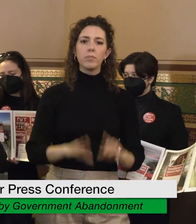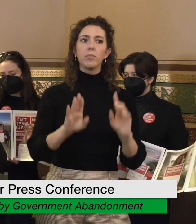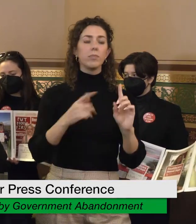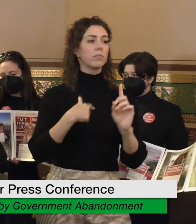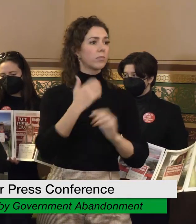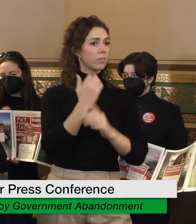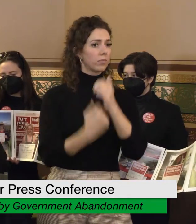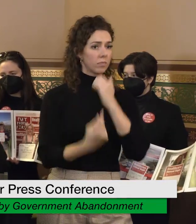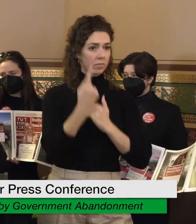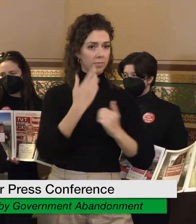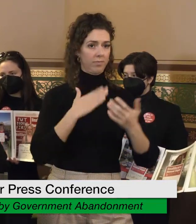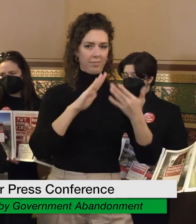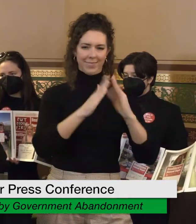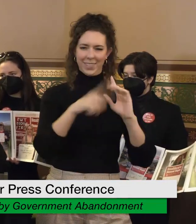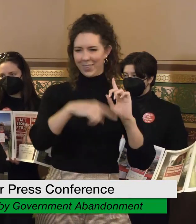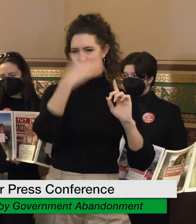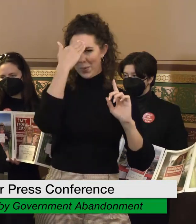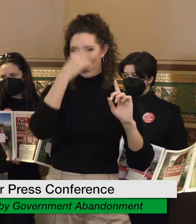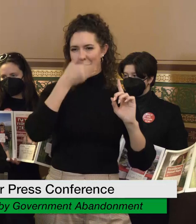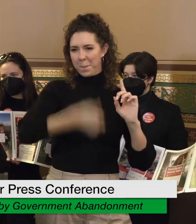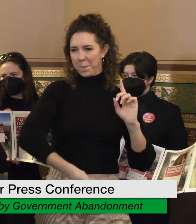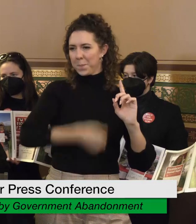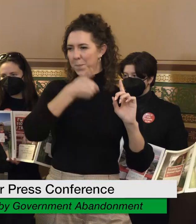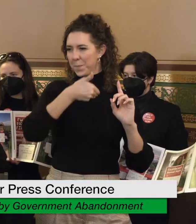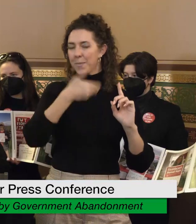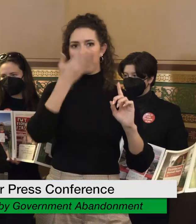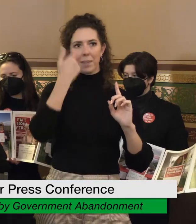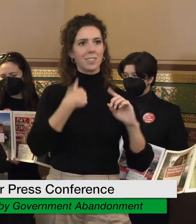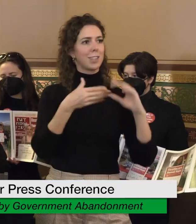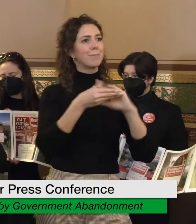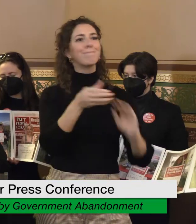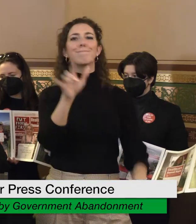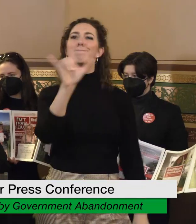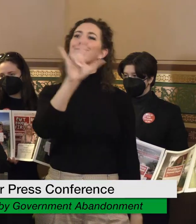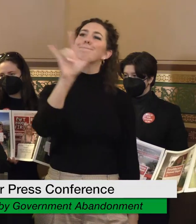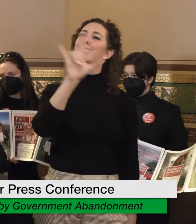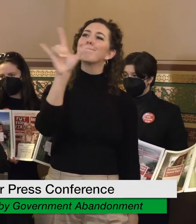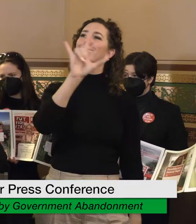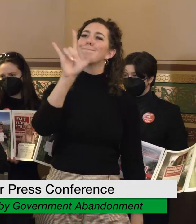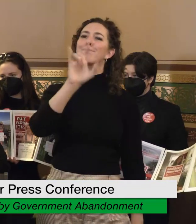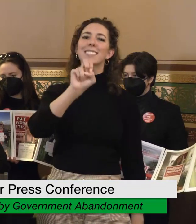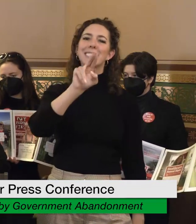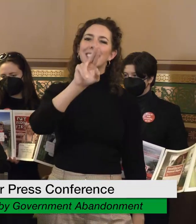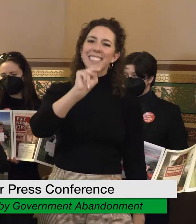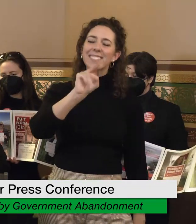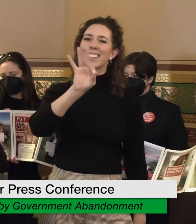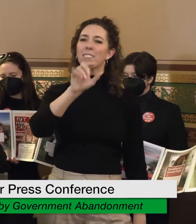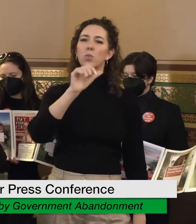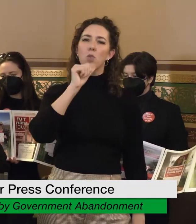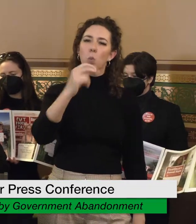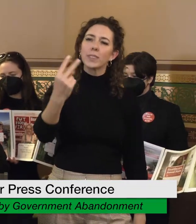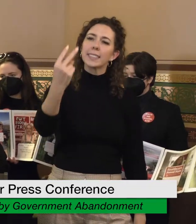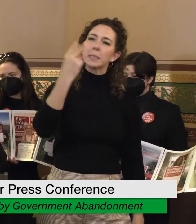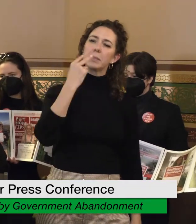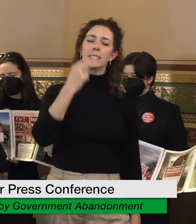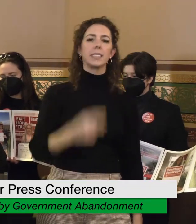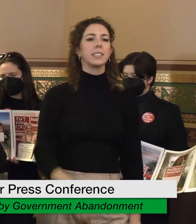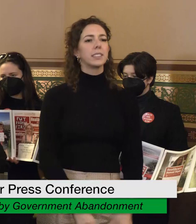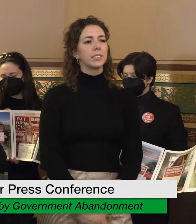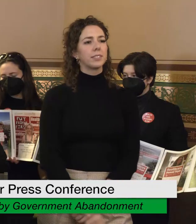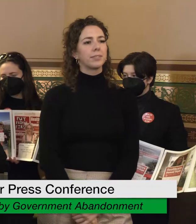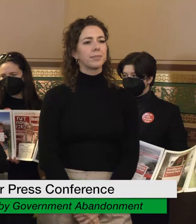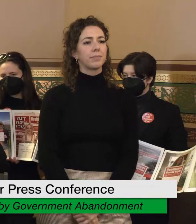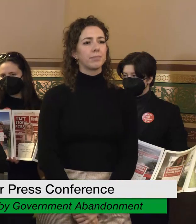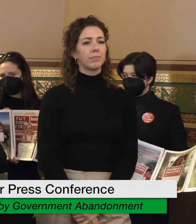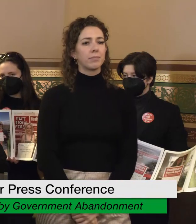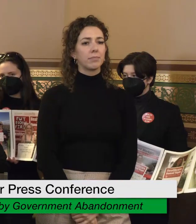Everybody in my town knows me because I say, I love you, even when you don't see me. And I'm a